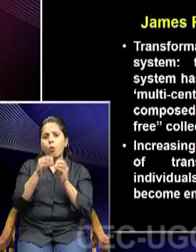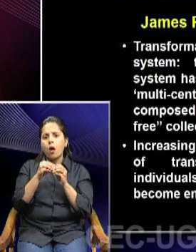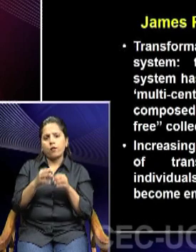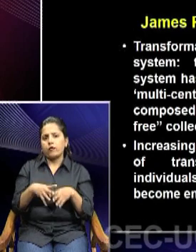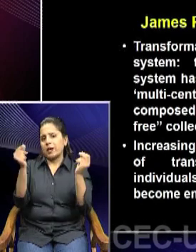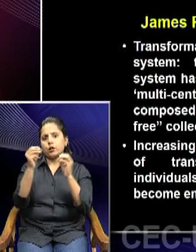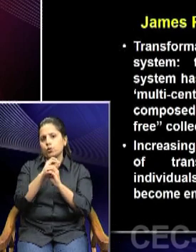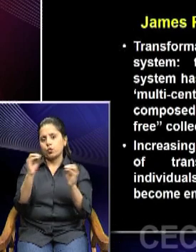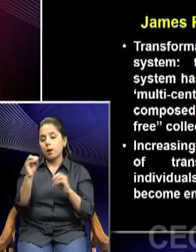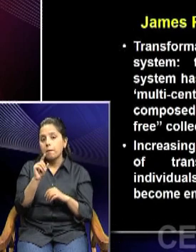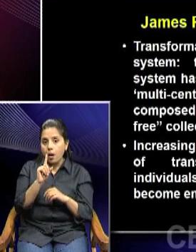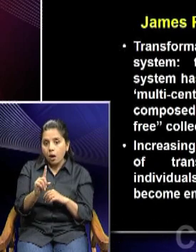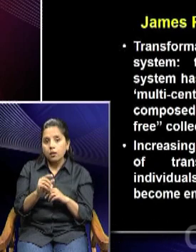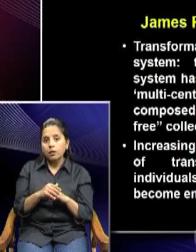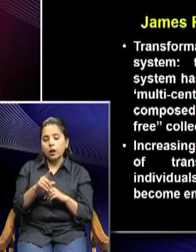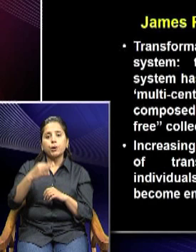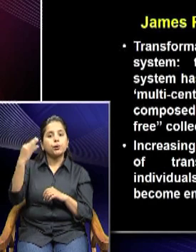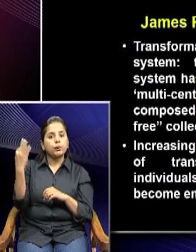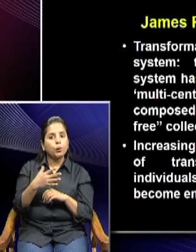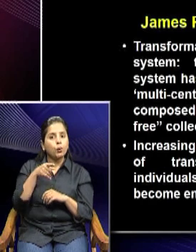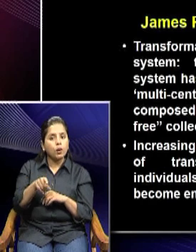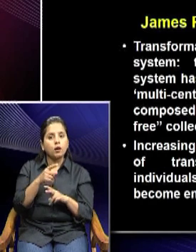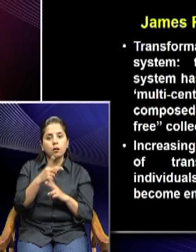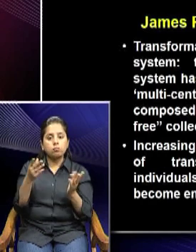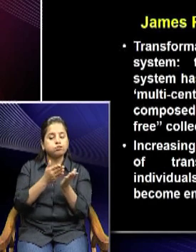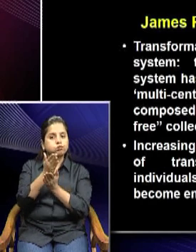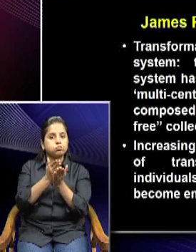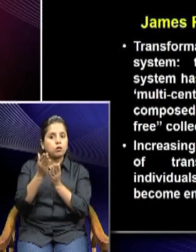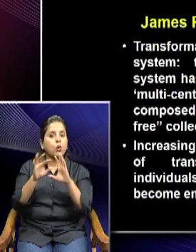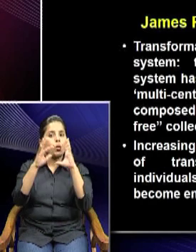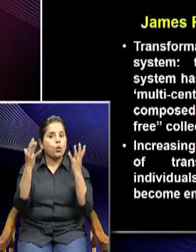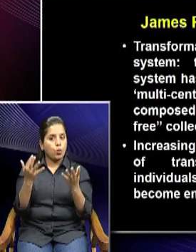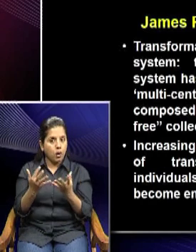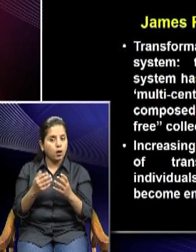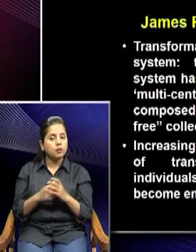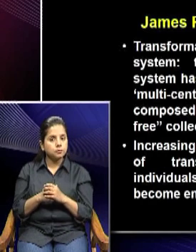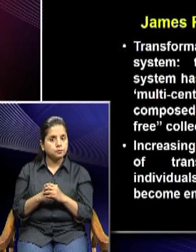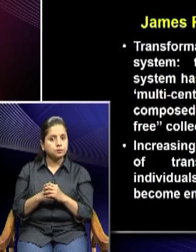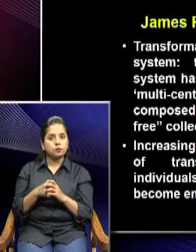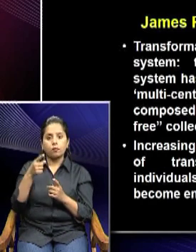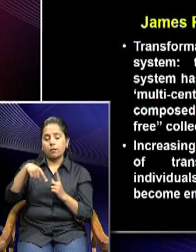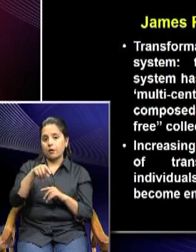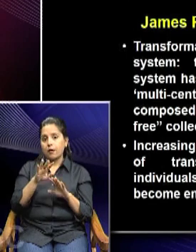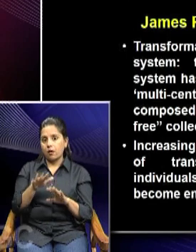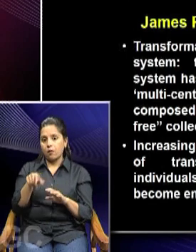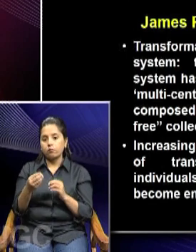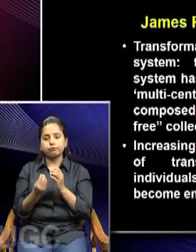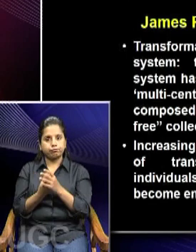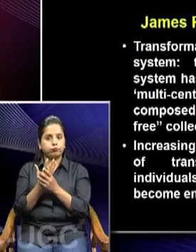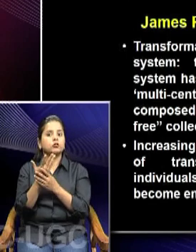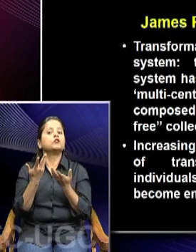away, but a new multicentric world uh, has